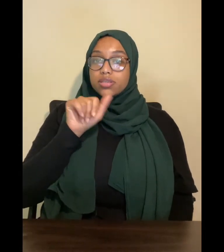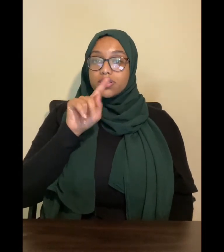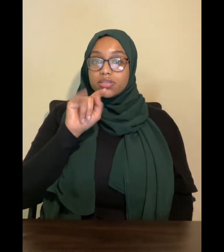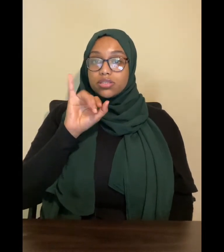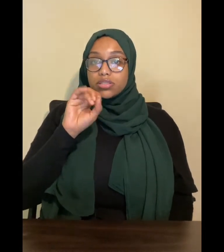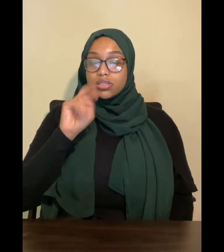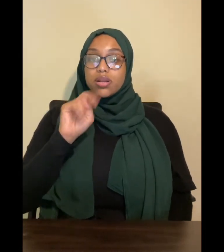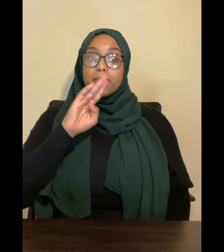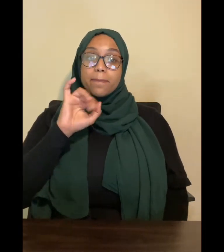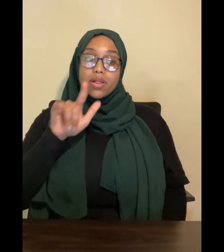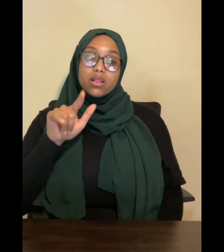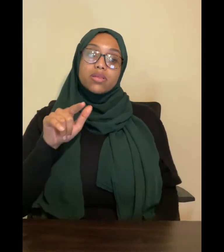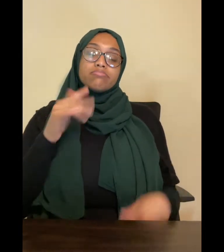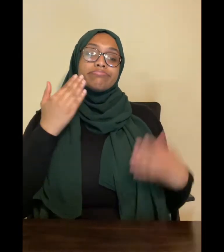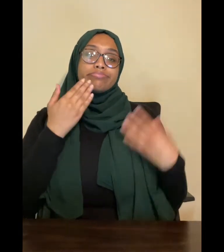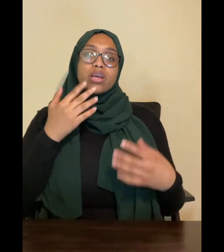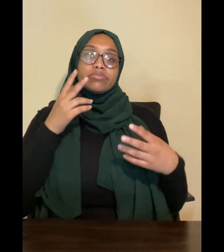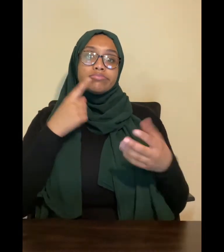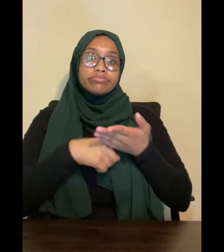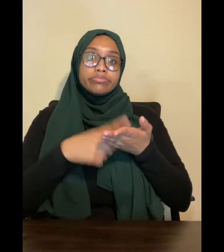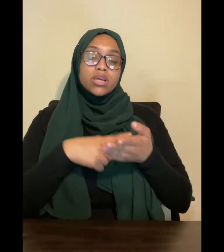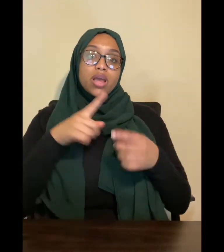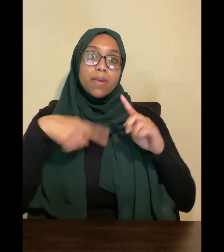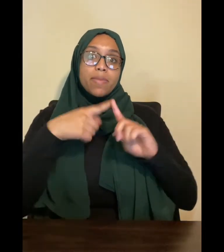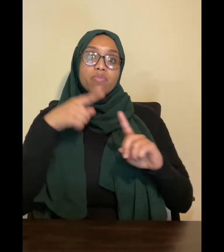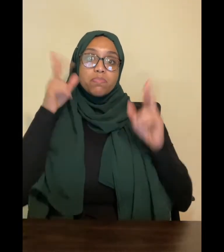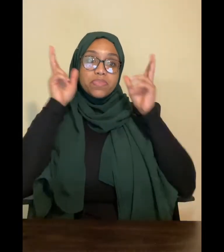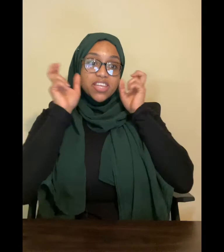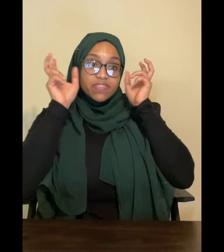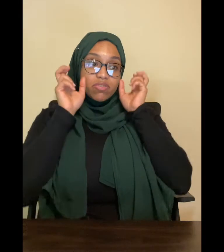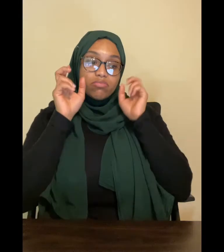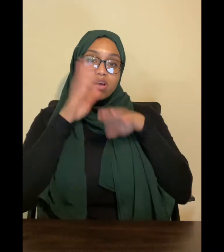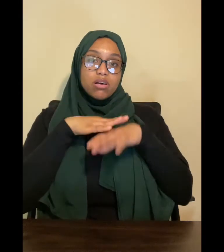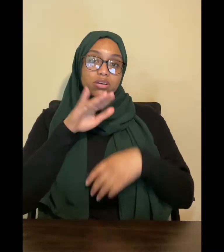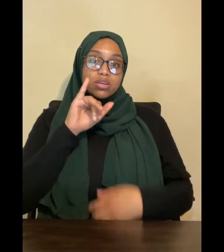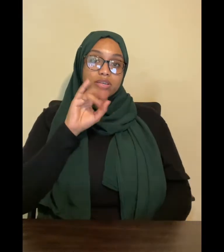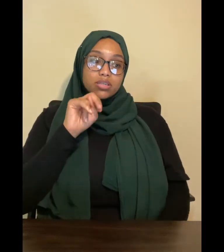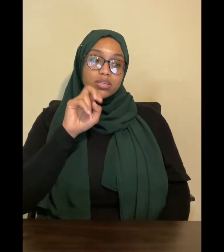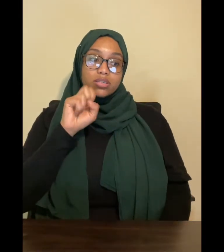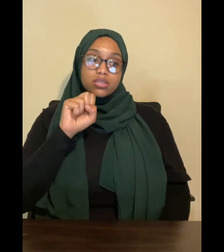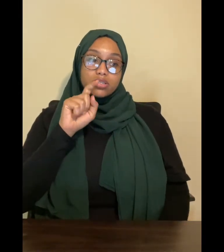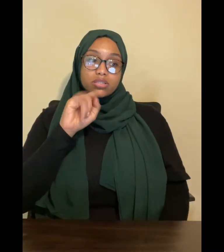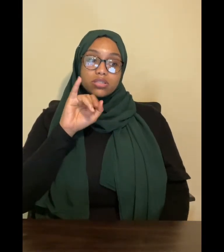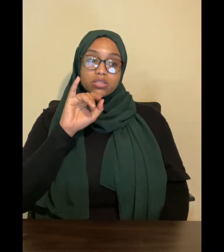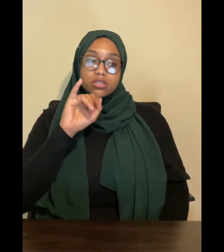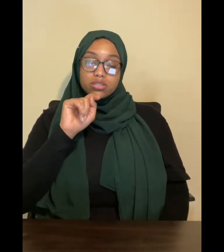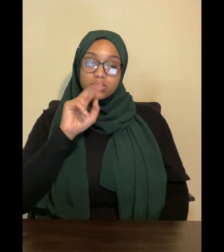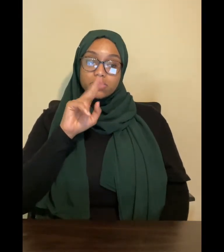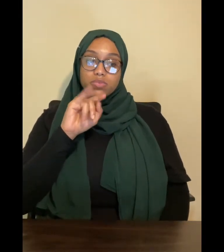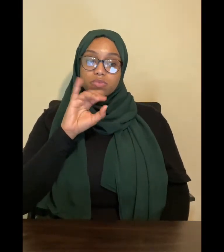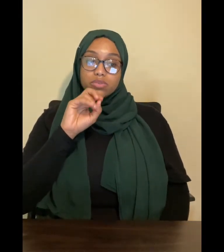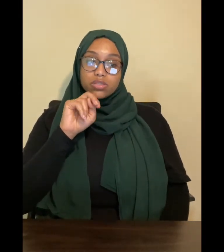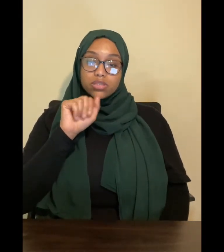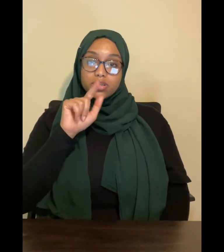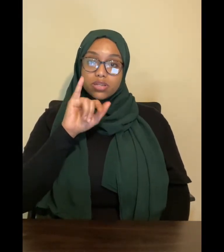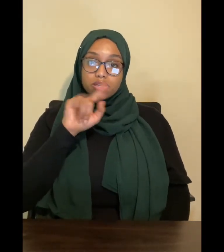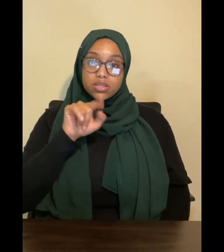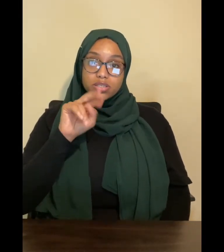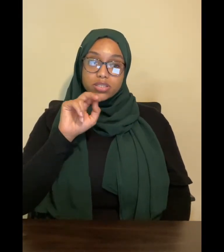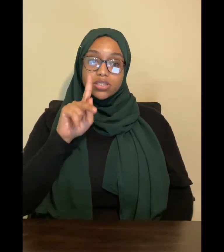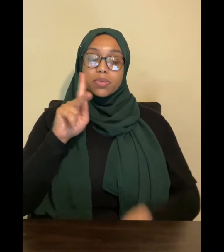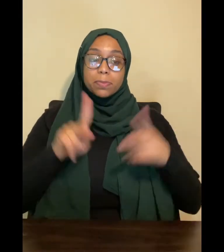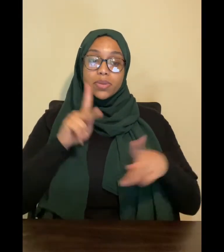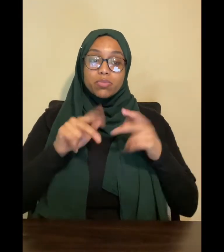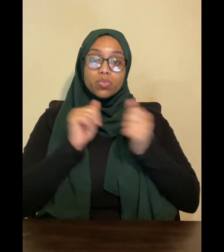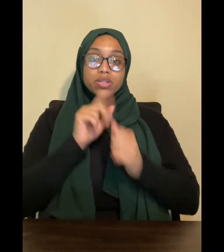the lawmaker drafting it has in his mind, but it's not the core text